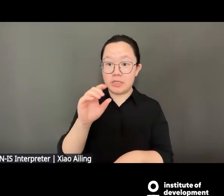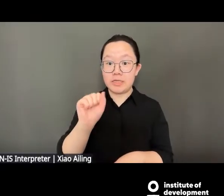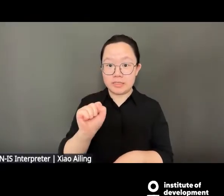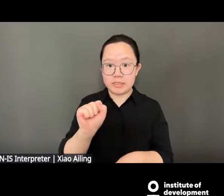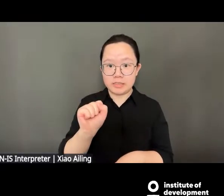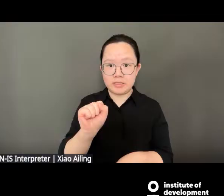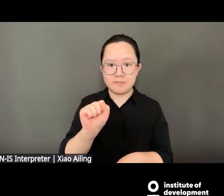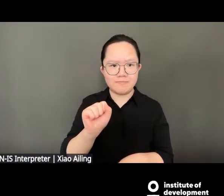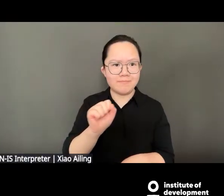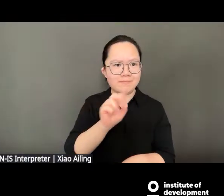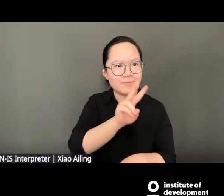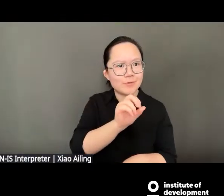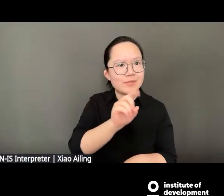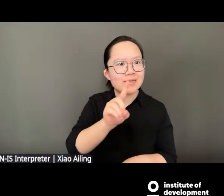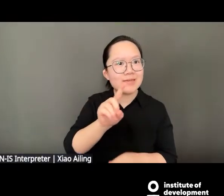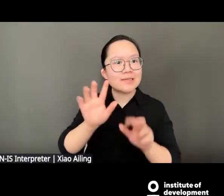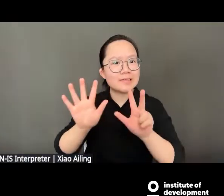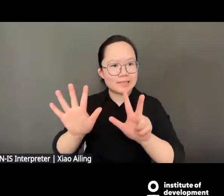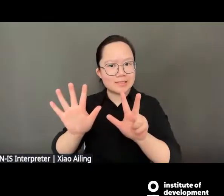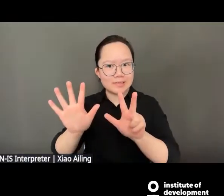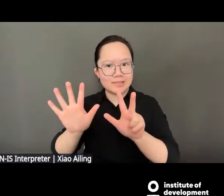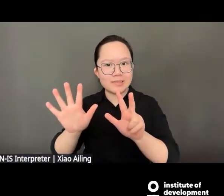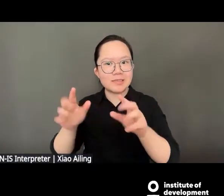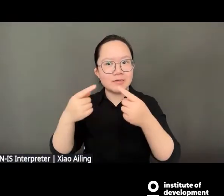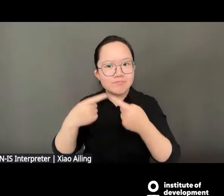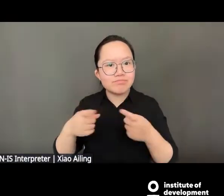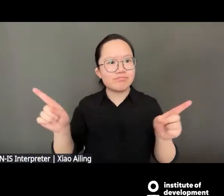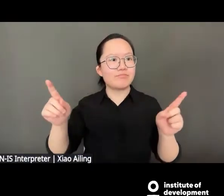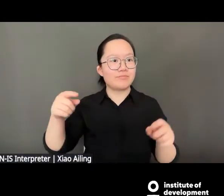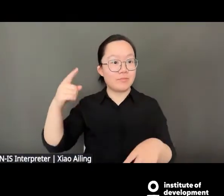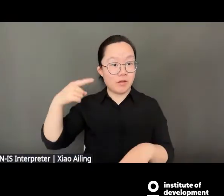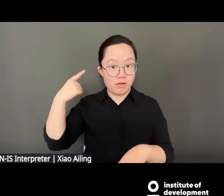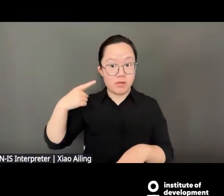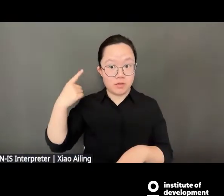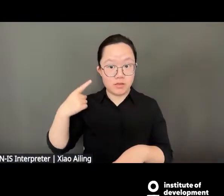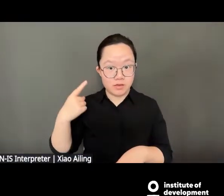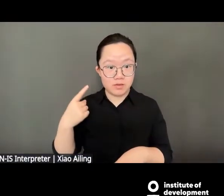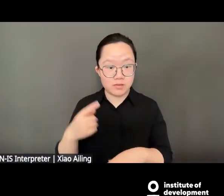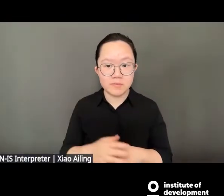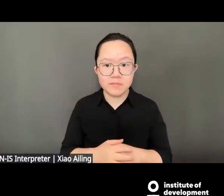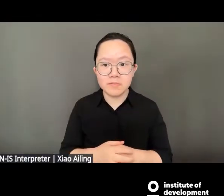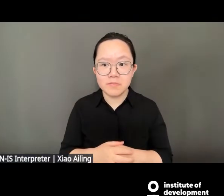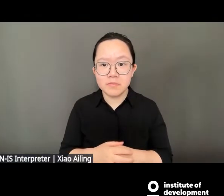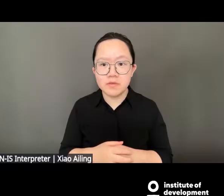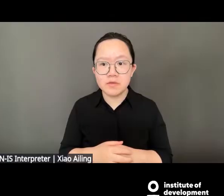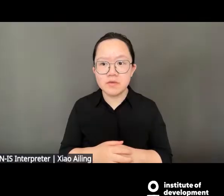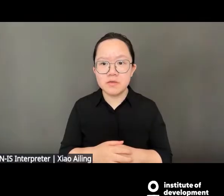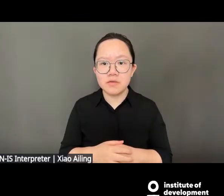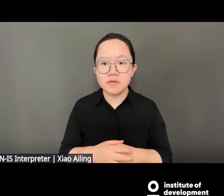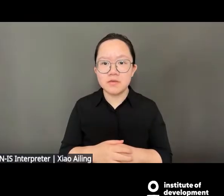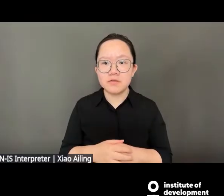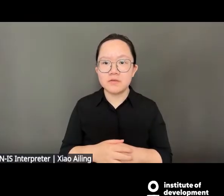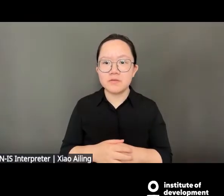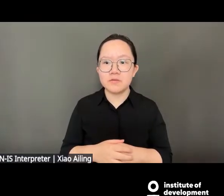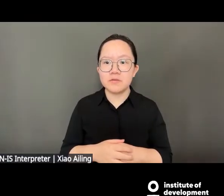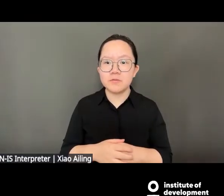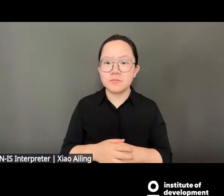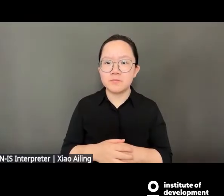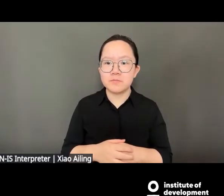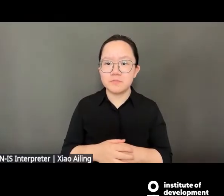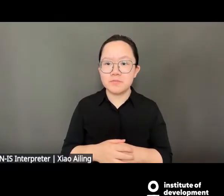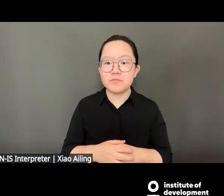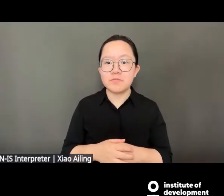State announced this ambitious programme. So 8 years on, that commitment has delivered real, tangible